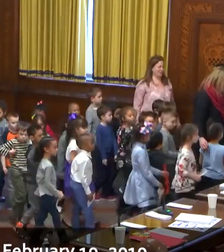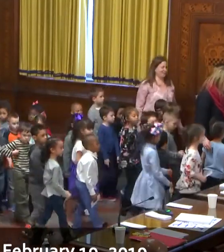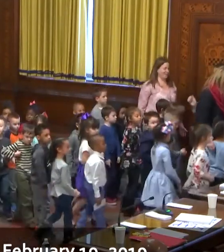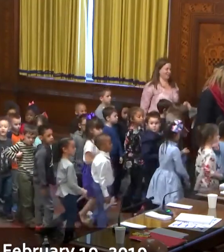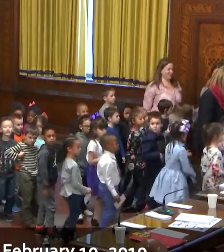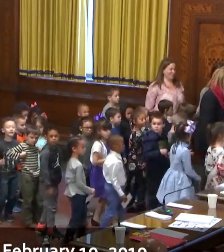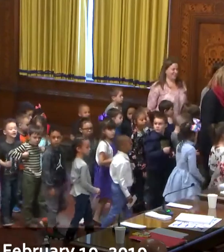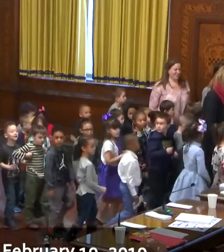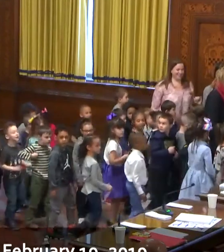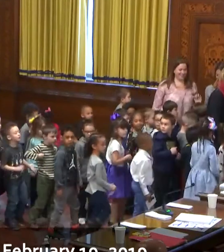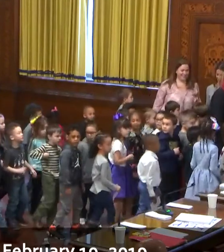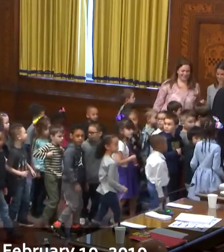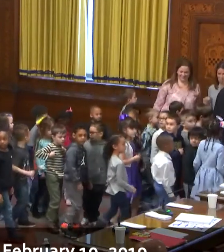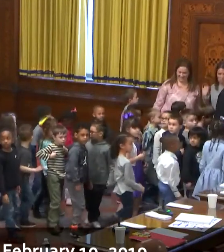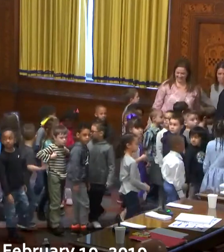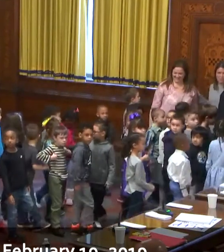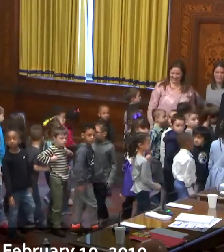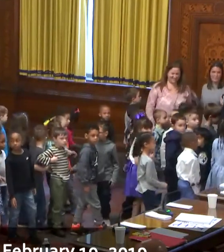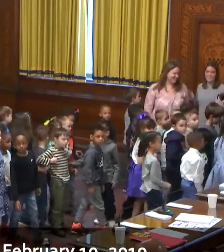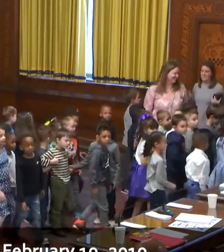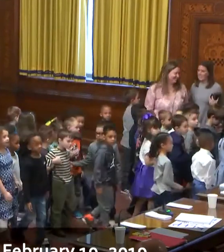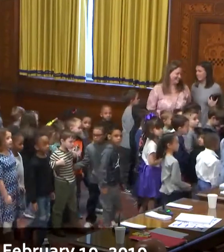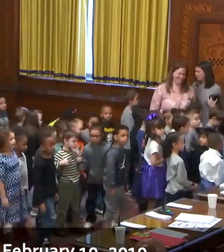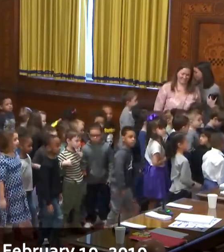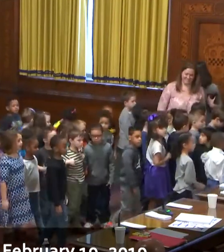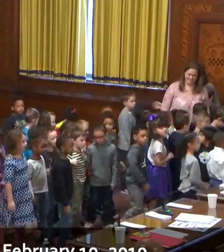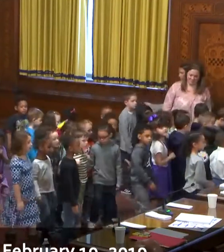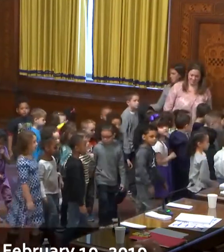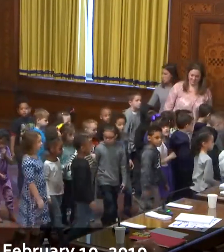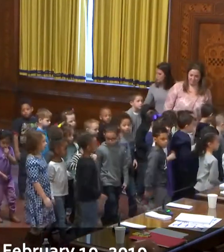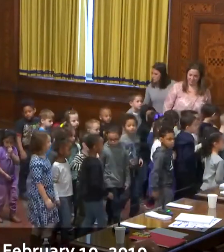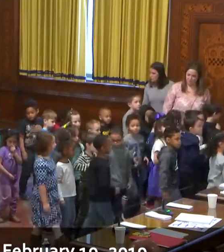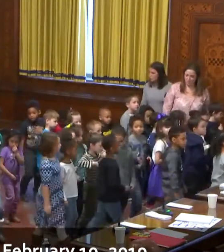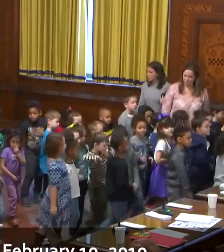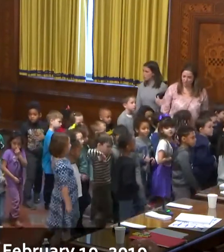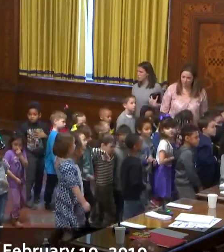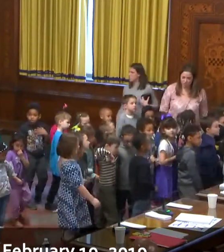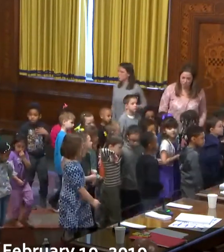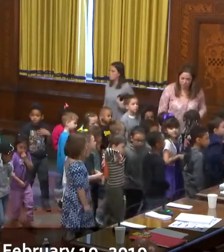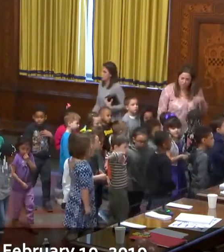Good morning, everyone. Great job, teacher. Thanks, everybody.